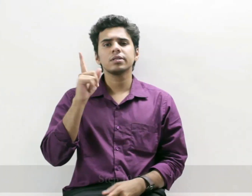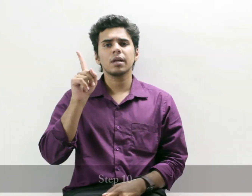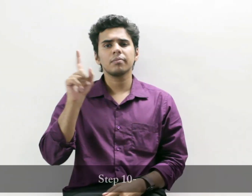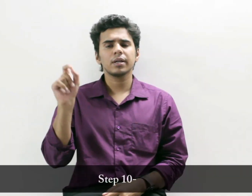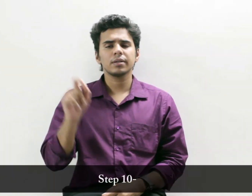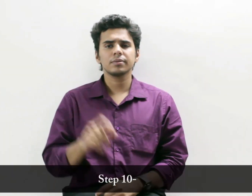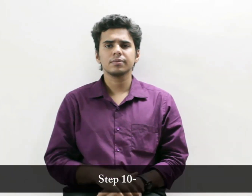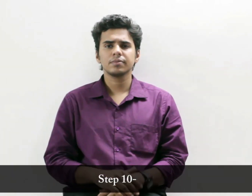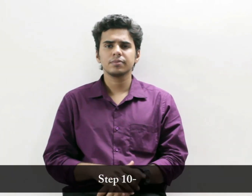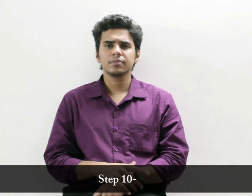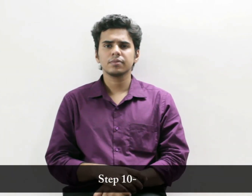Step 10.